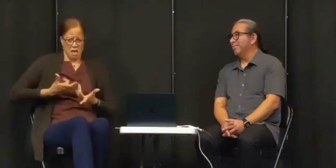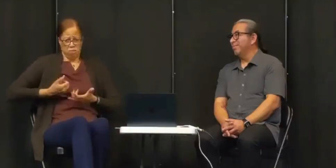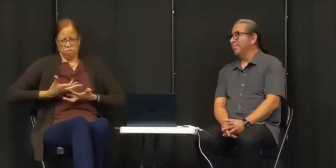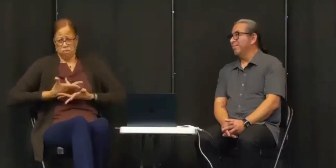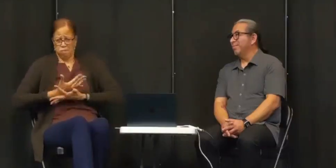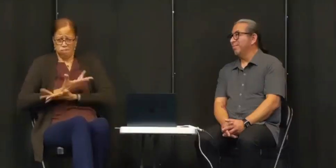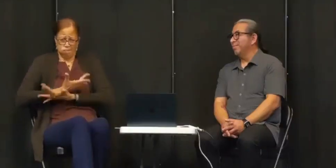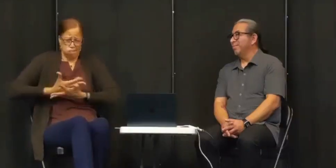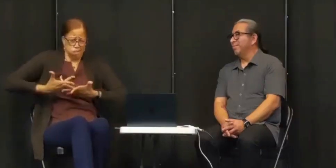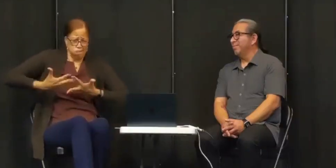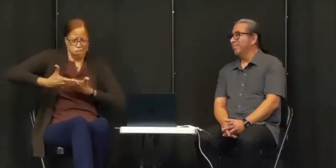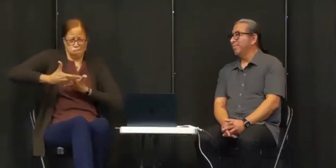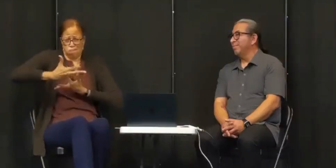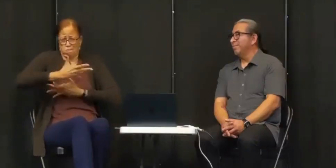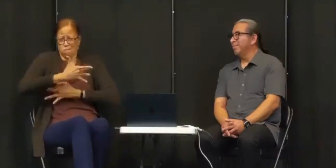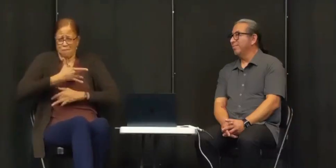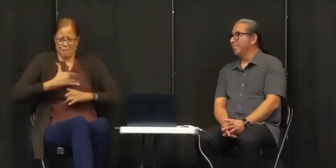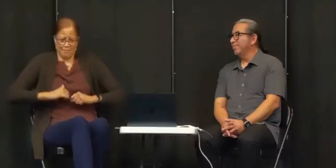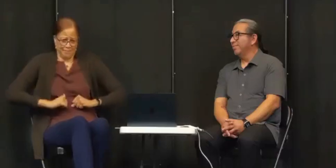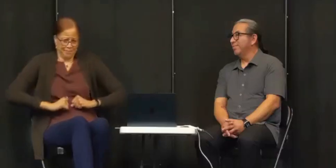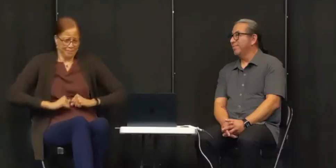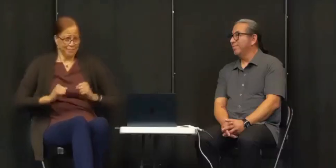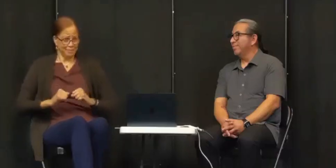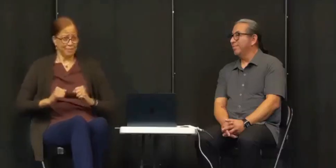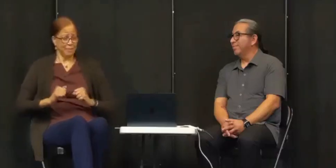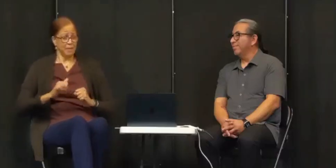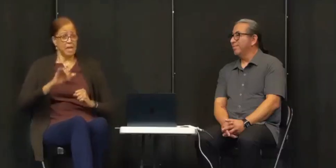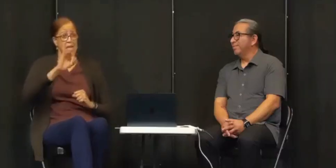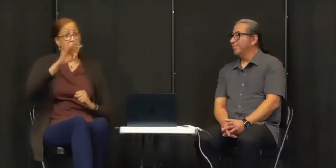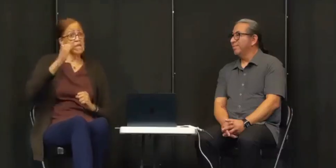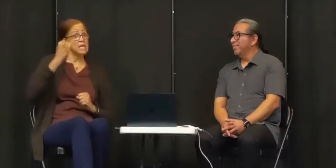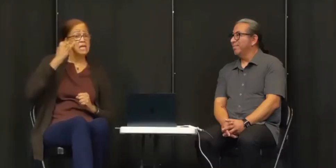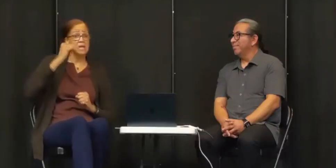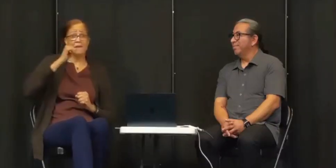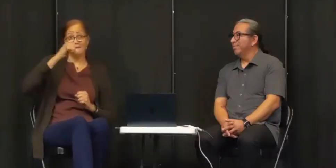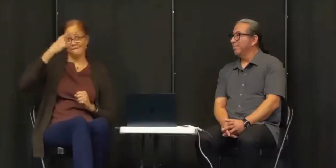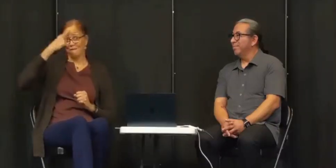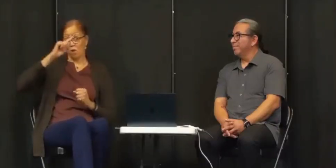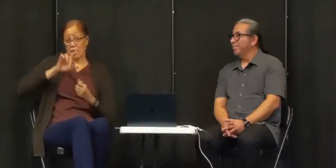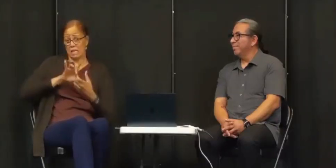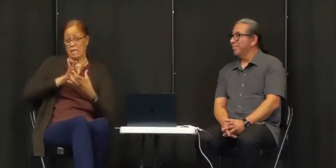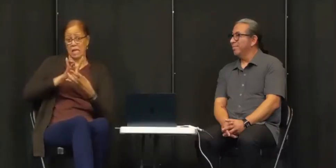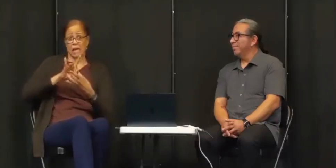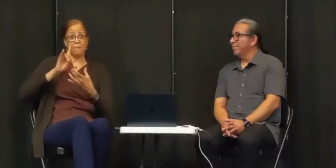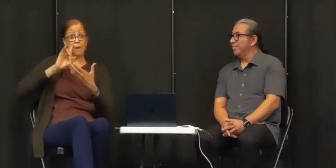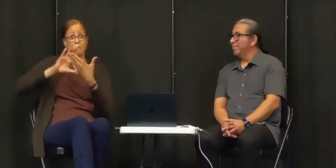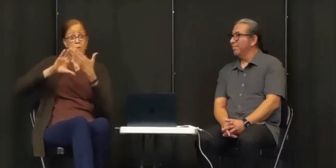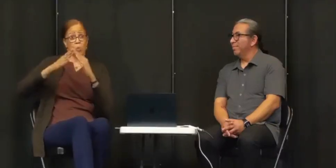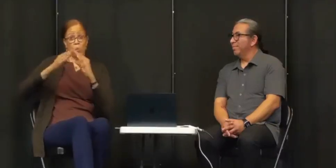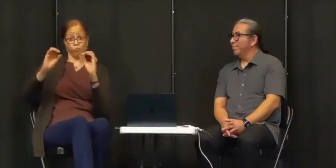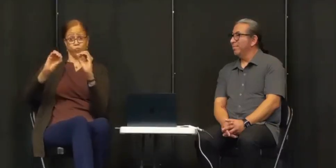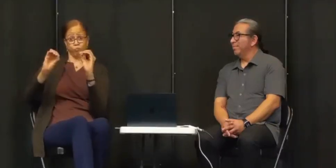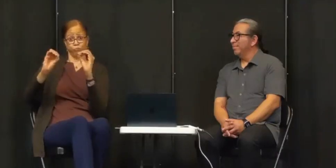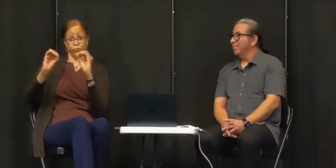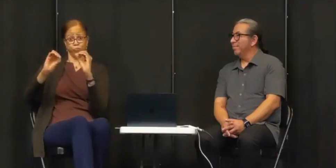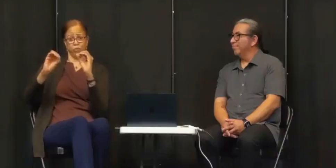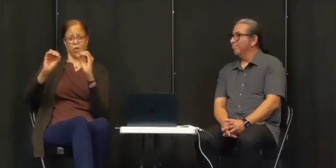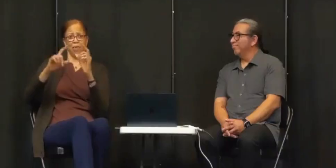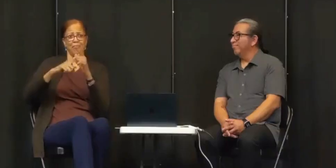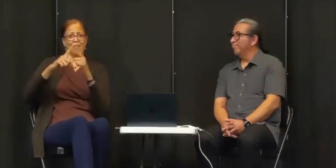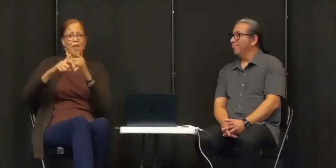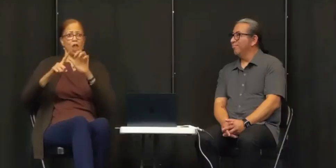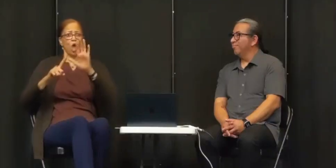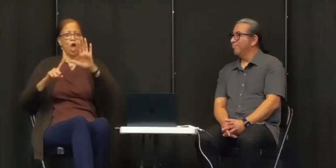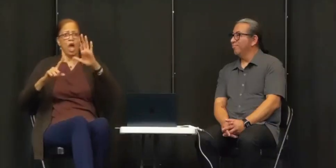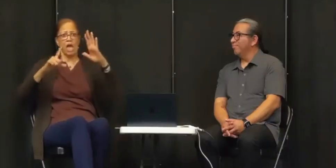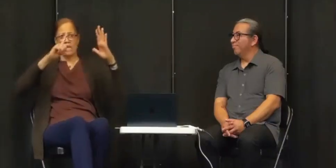together. We have all these emotions, we're able to talk to each other, and you can get all these emotions out. And if you don't